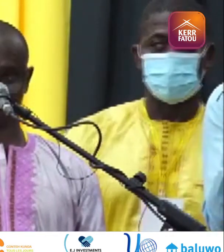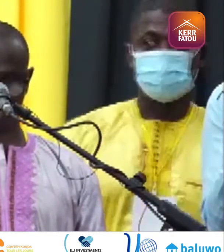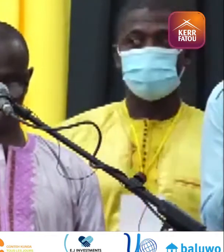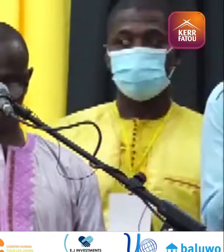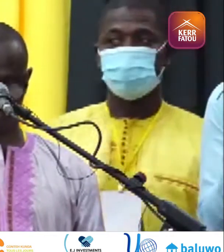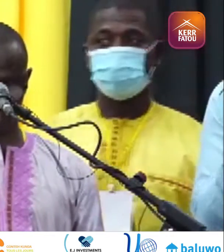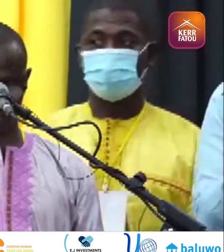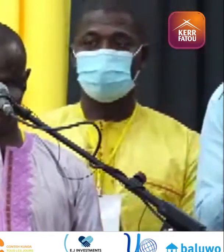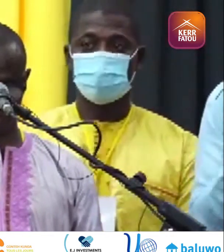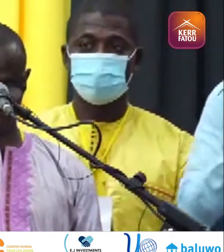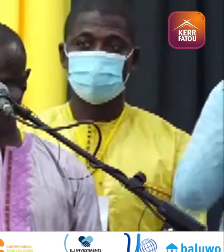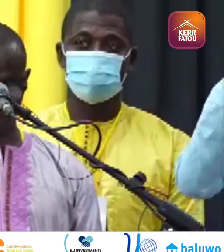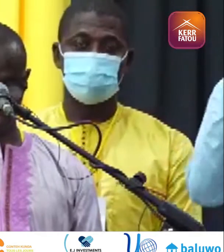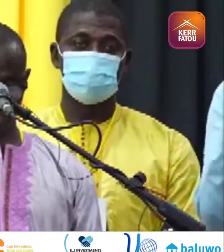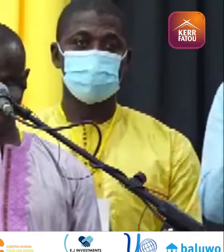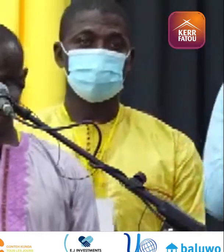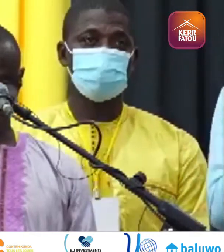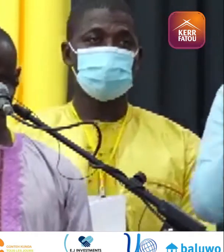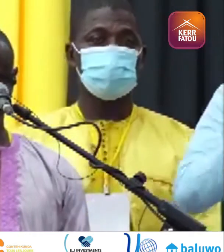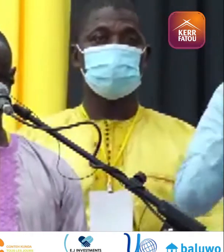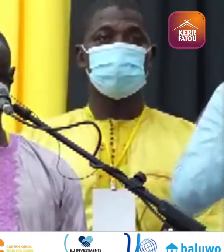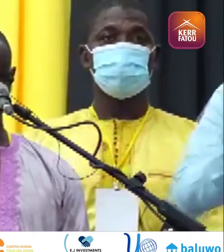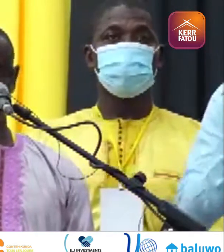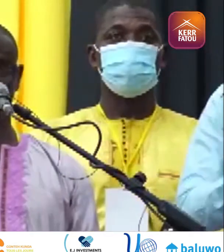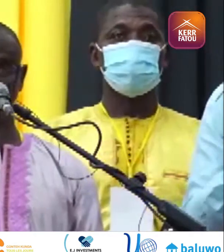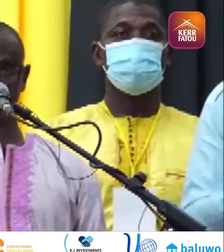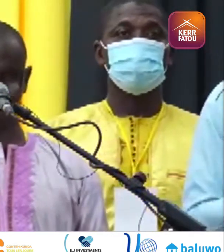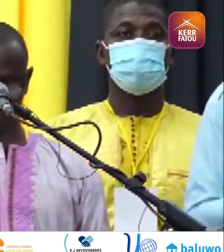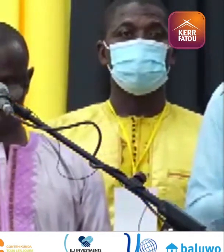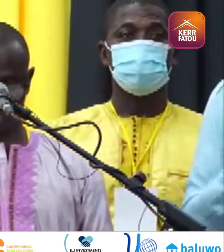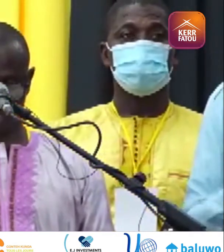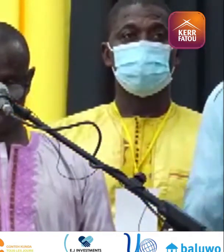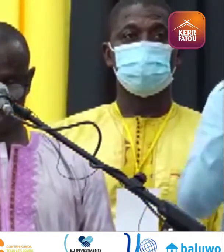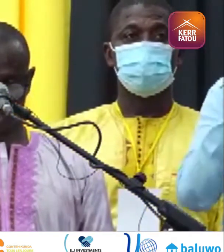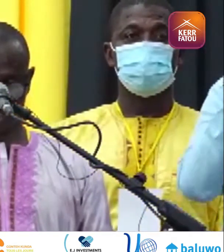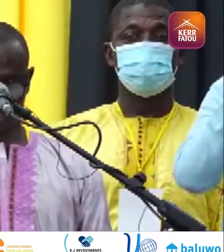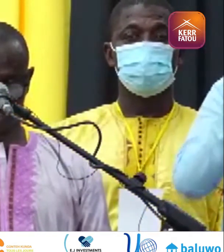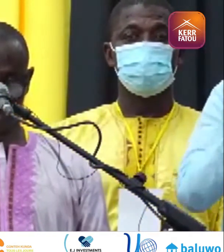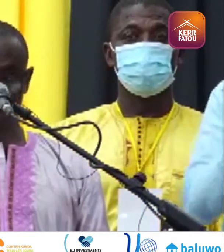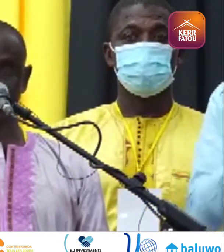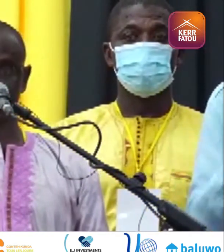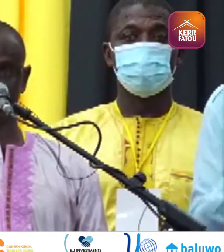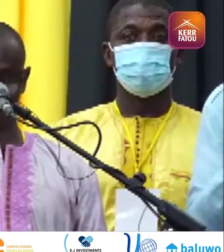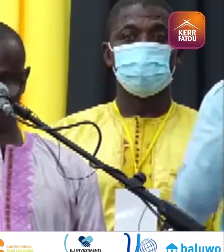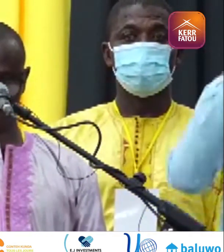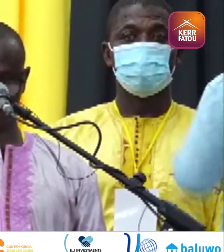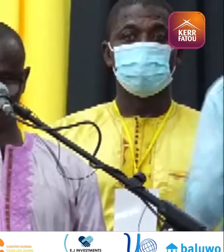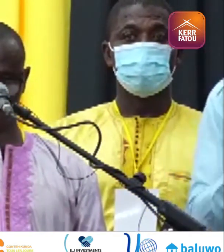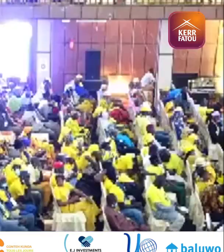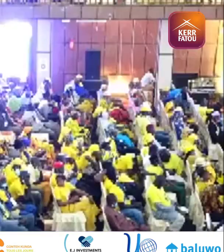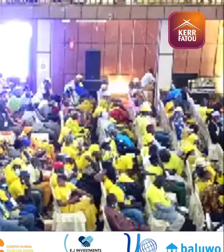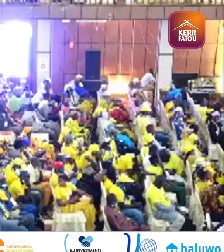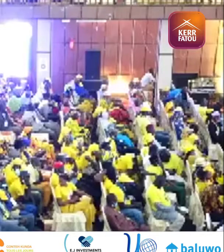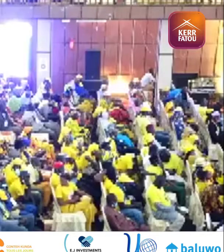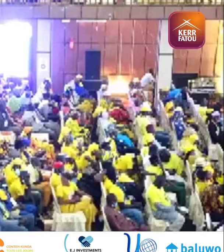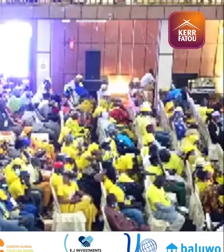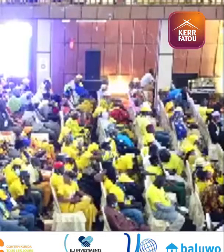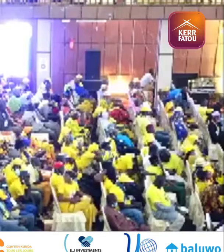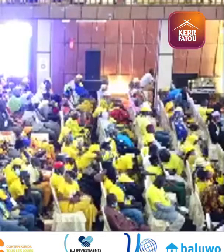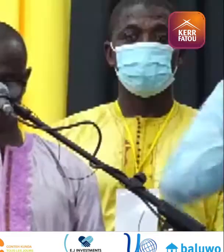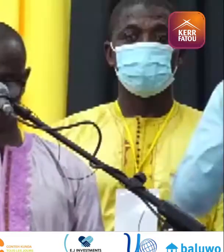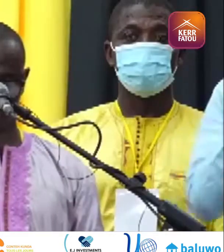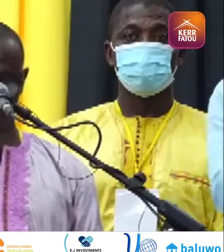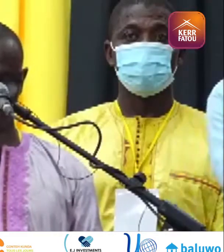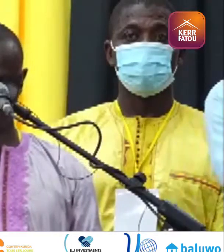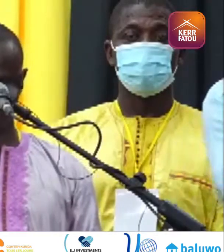as Administrative Secretary. And this put in place the office of the Administrative Secretary in each